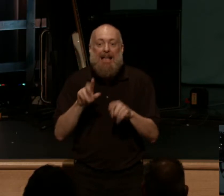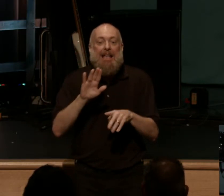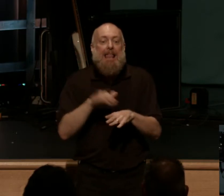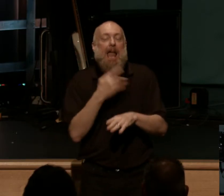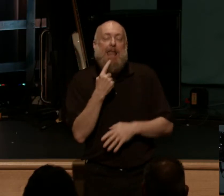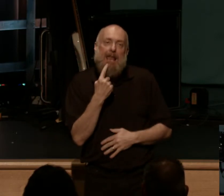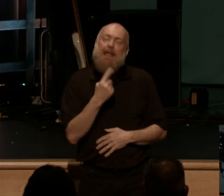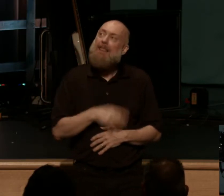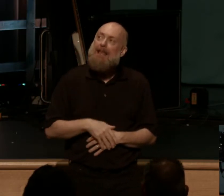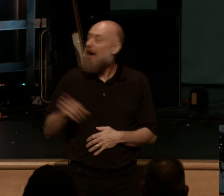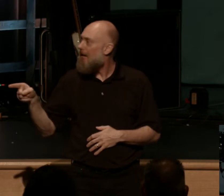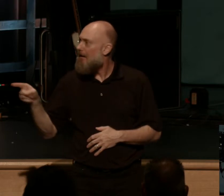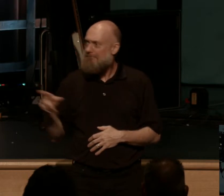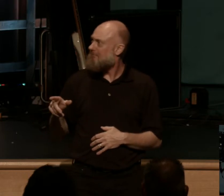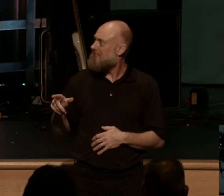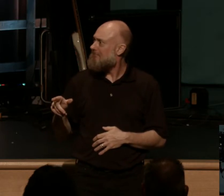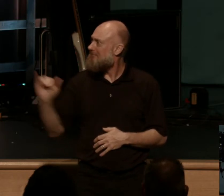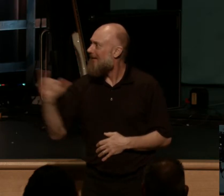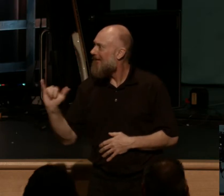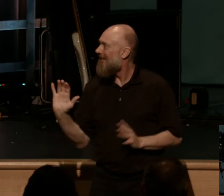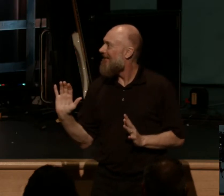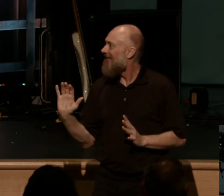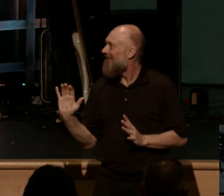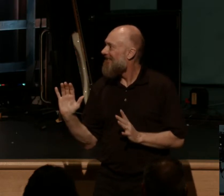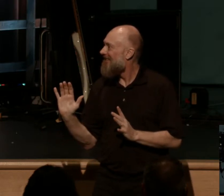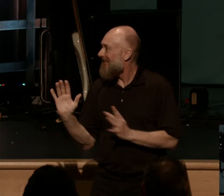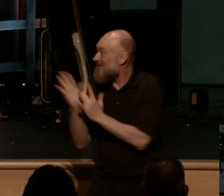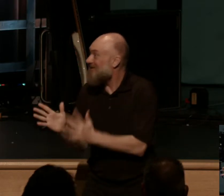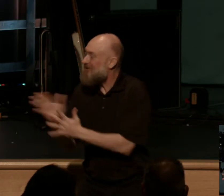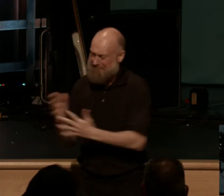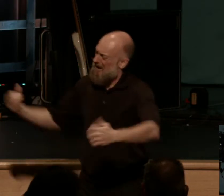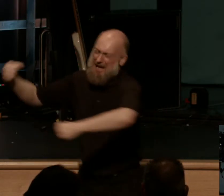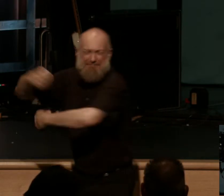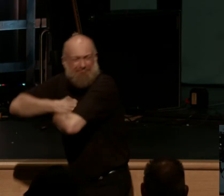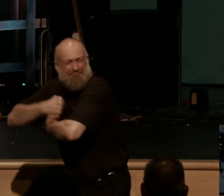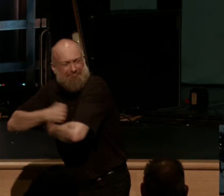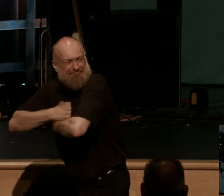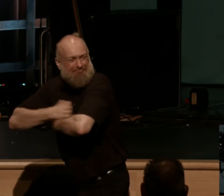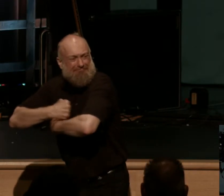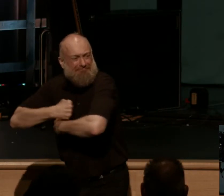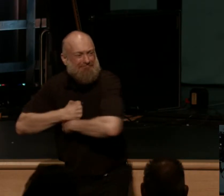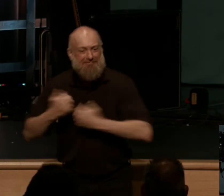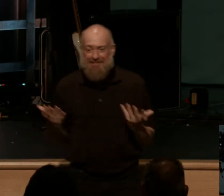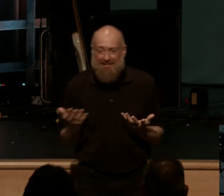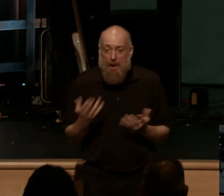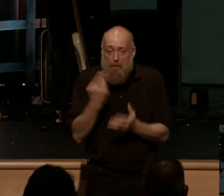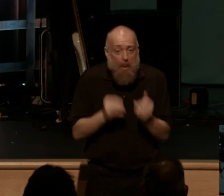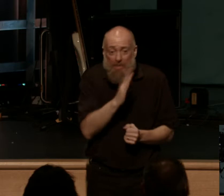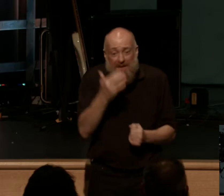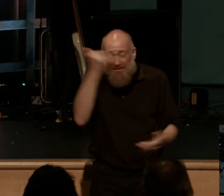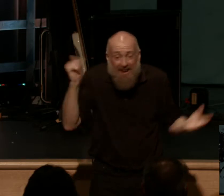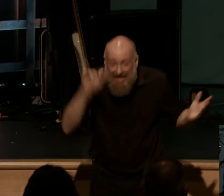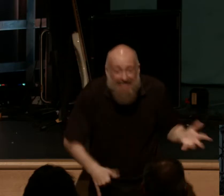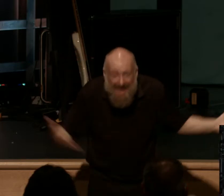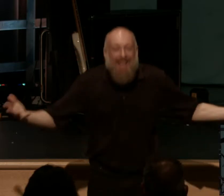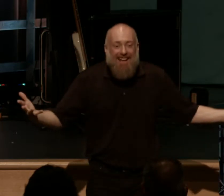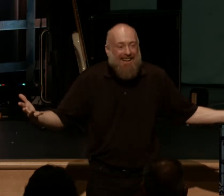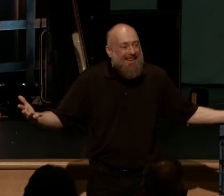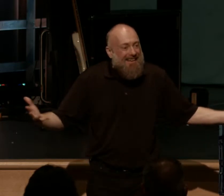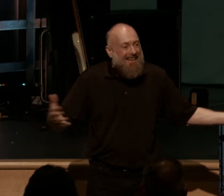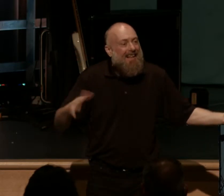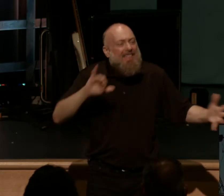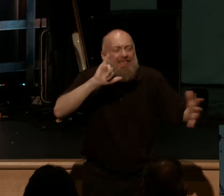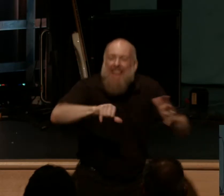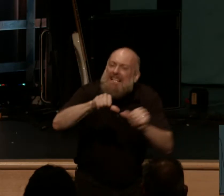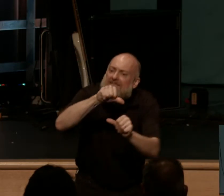same heavenly language as brothers and sisters or brothers in Christ. They embrace. They go on their way, and both of them would never forget that encounter again. That's the depth of the fellowship